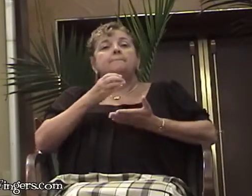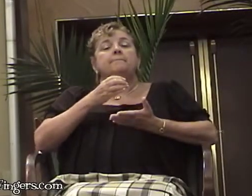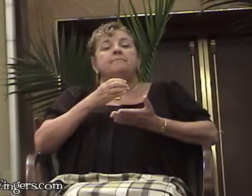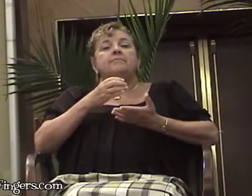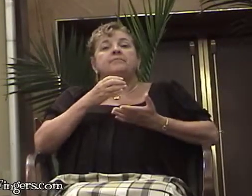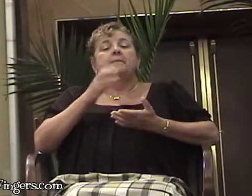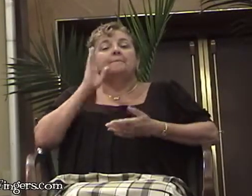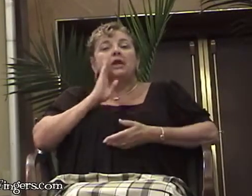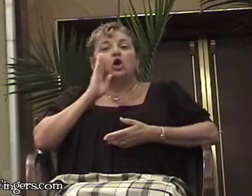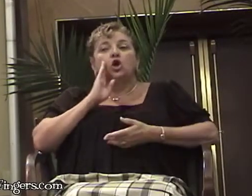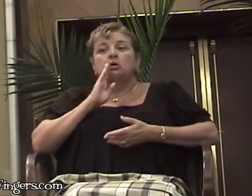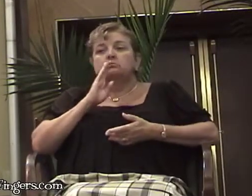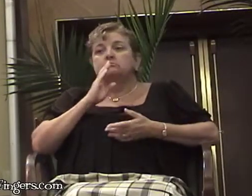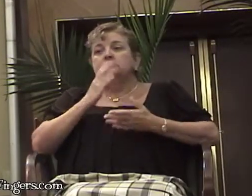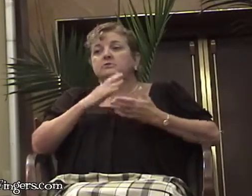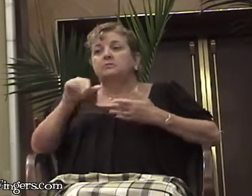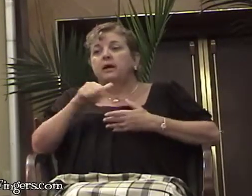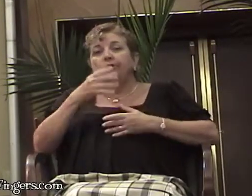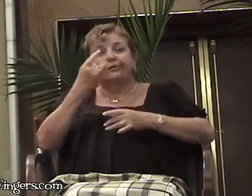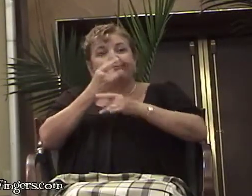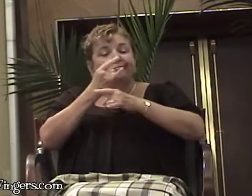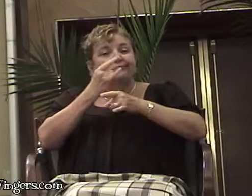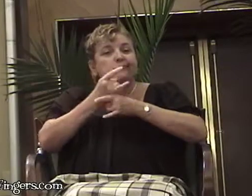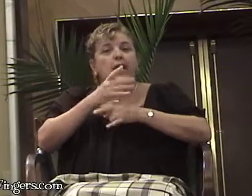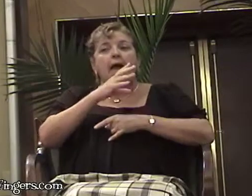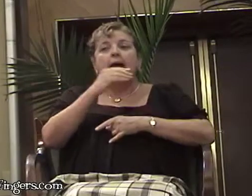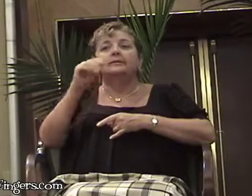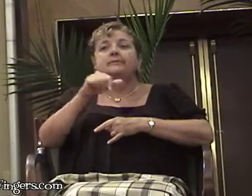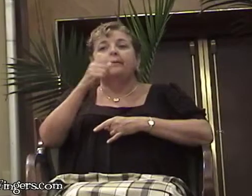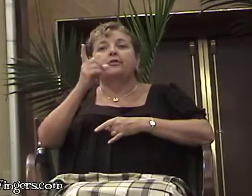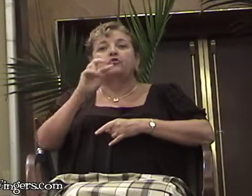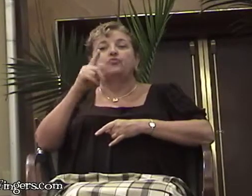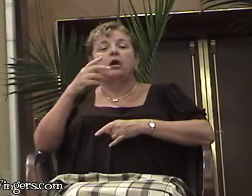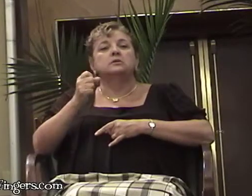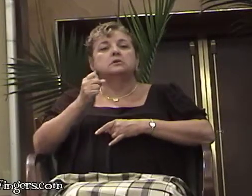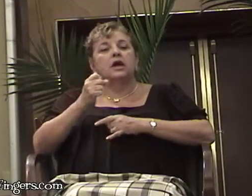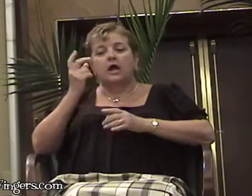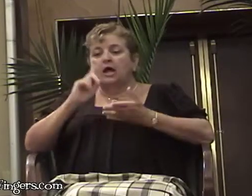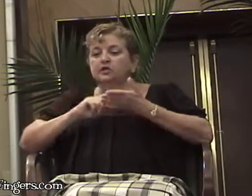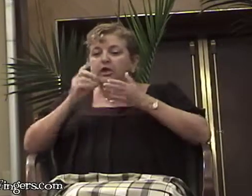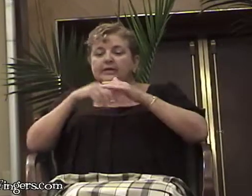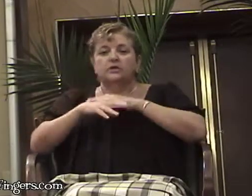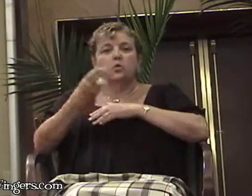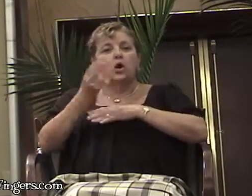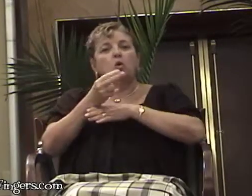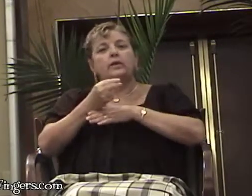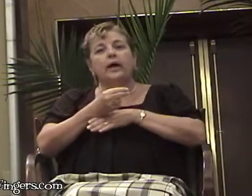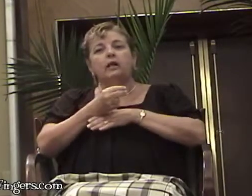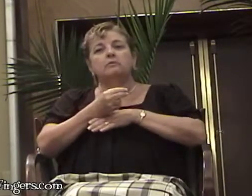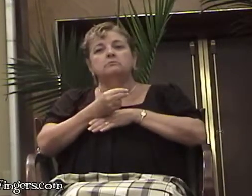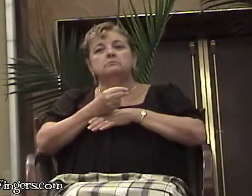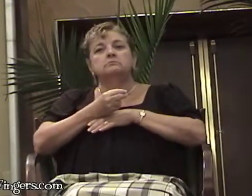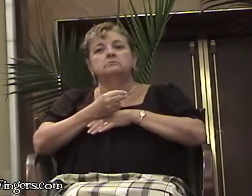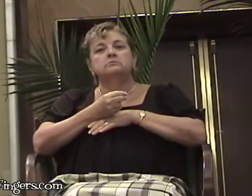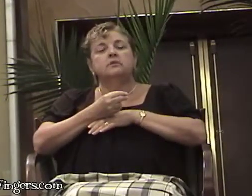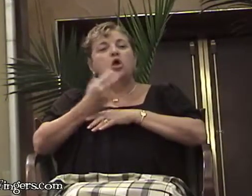intentions of goods, all this stuff to build up the courage in my life. And 3 days later, all the stuff is gone, all the booze is gone, all the other stuff is